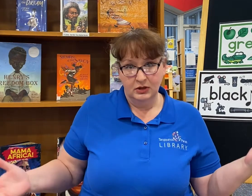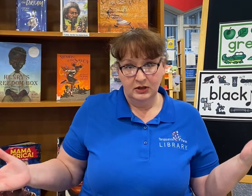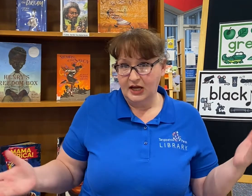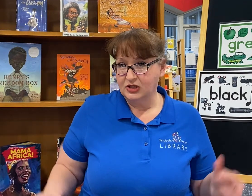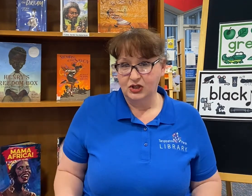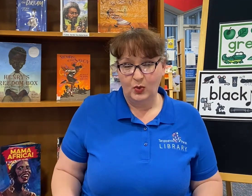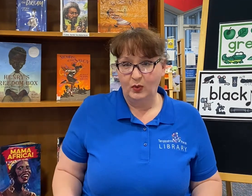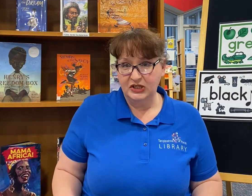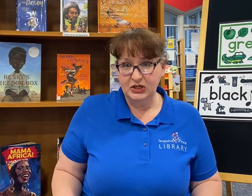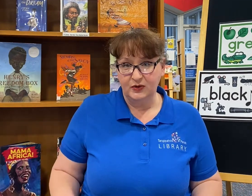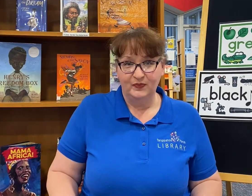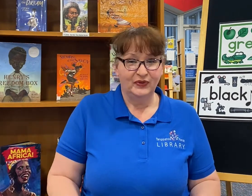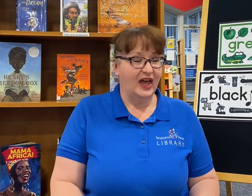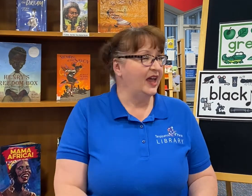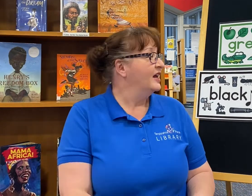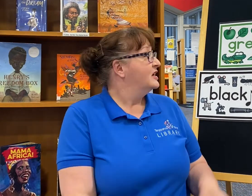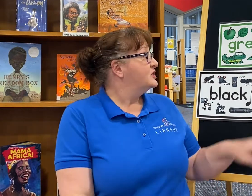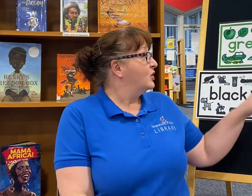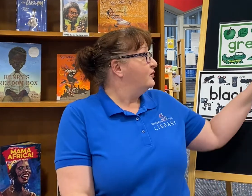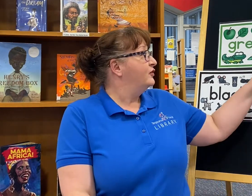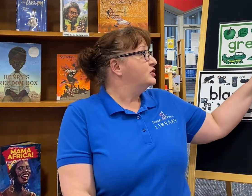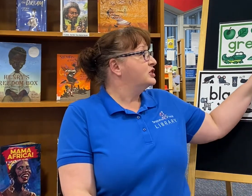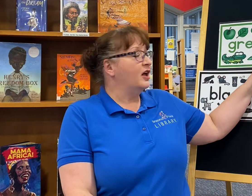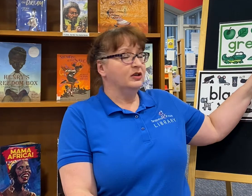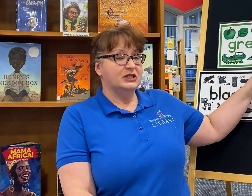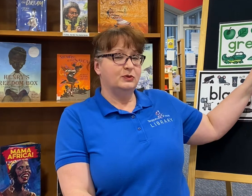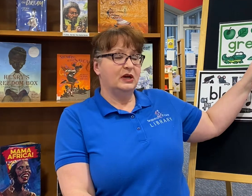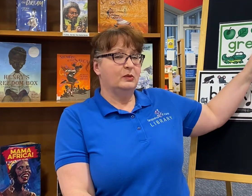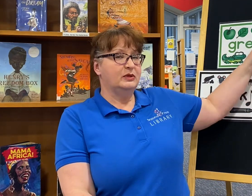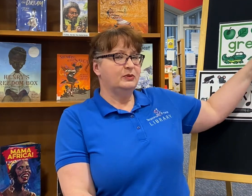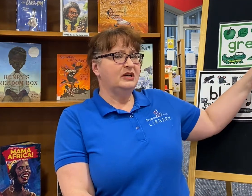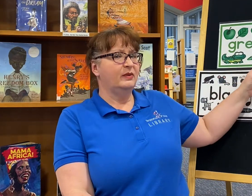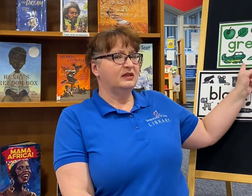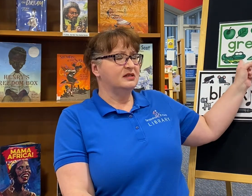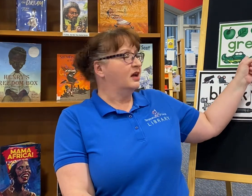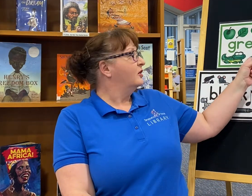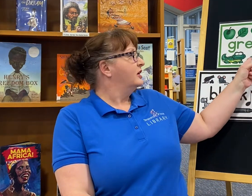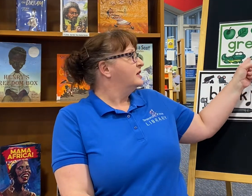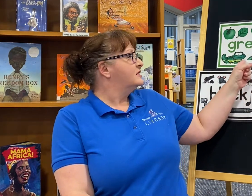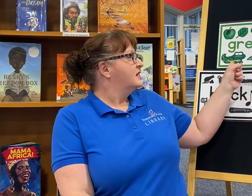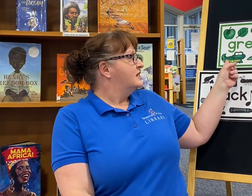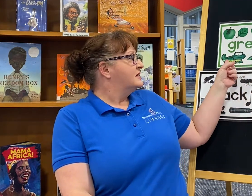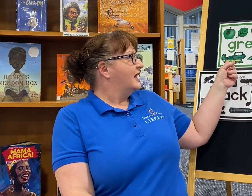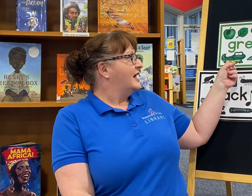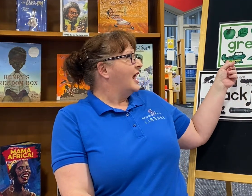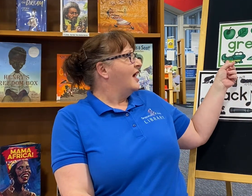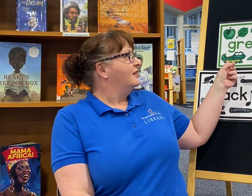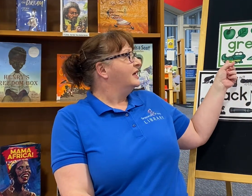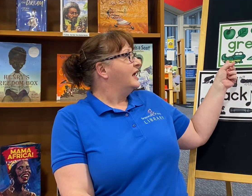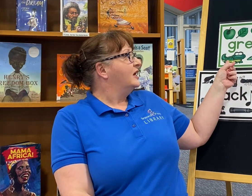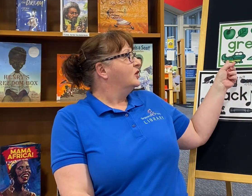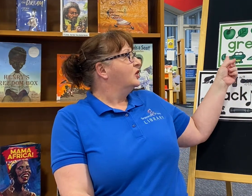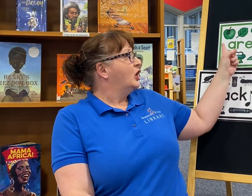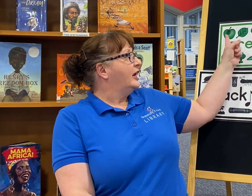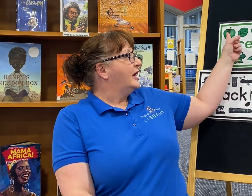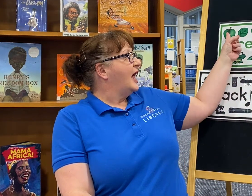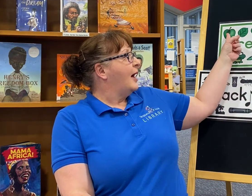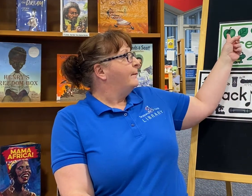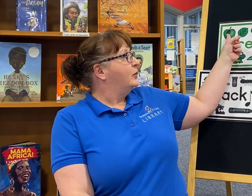That's just what we do, okay? So our first color is, do we know what this color is? It's got an alligator and an apple